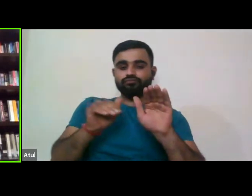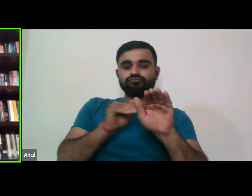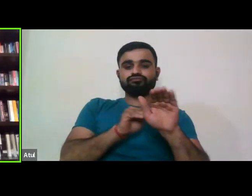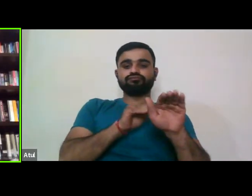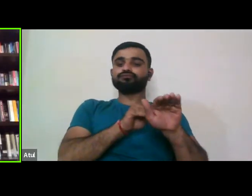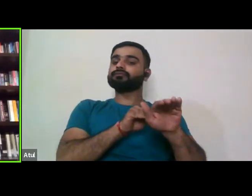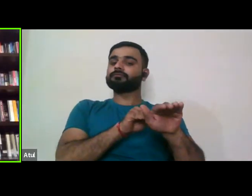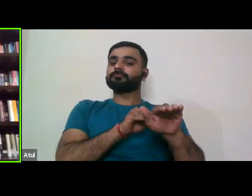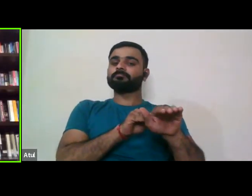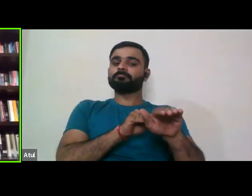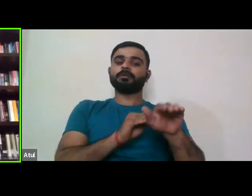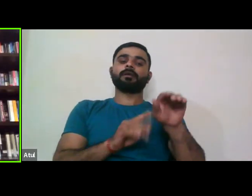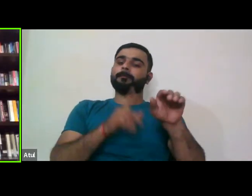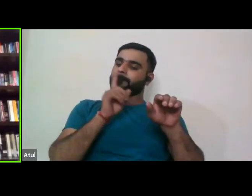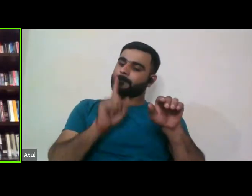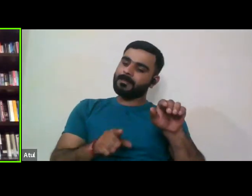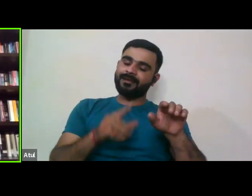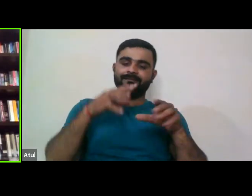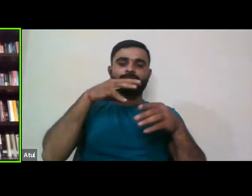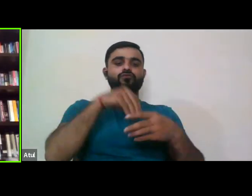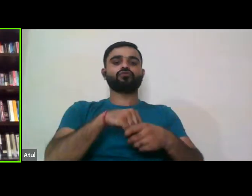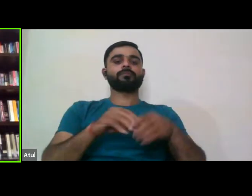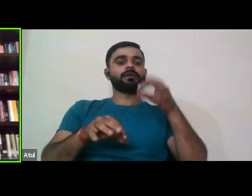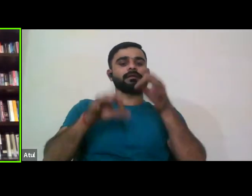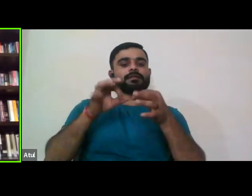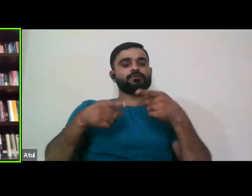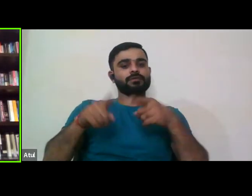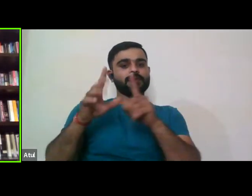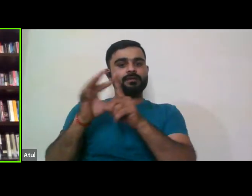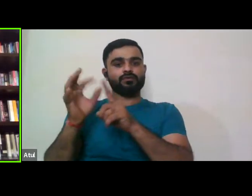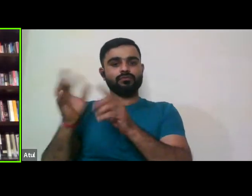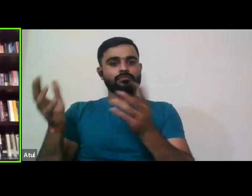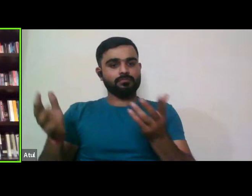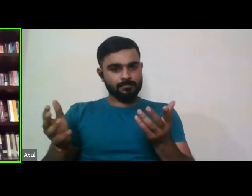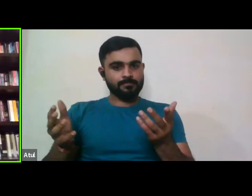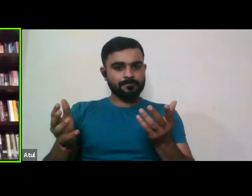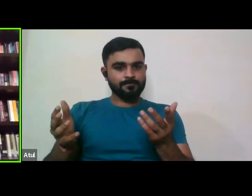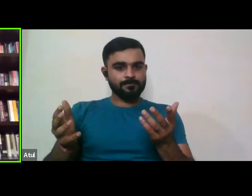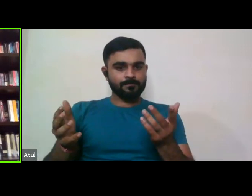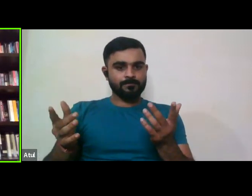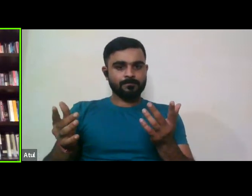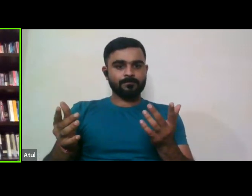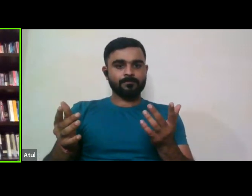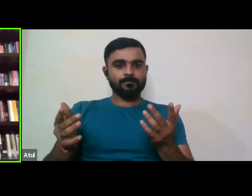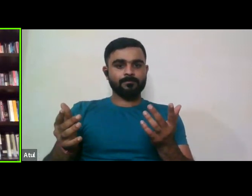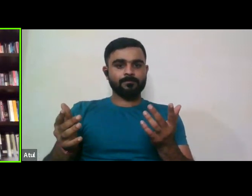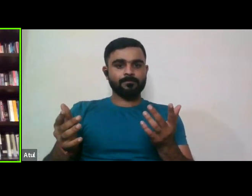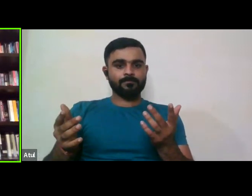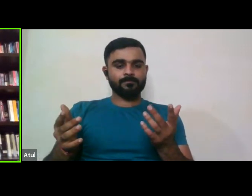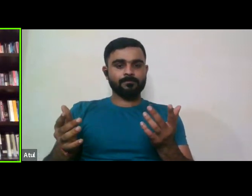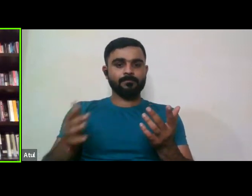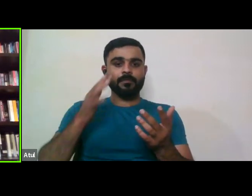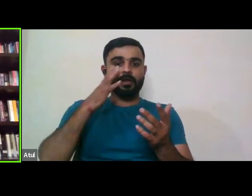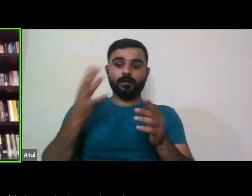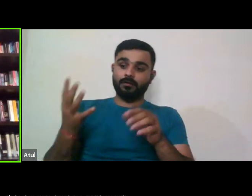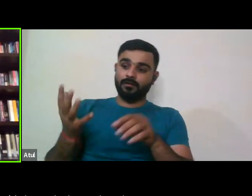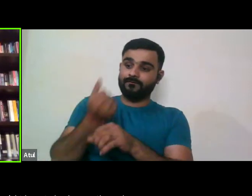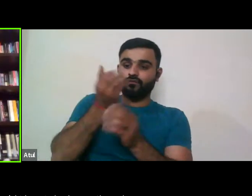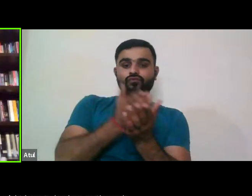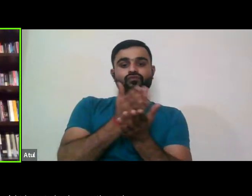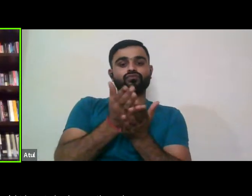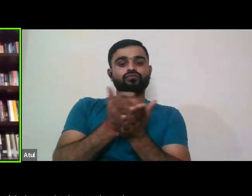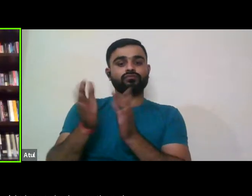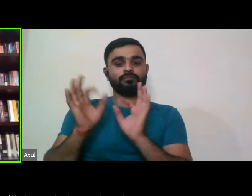this is something that might have to be done on the judicial side, and that's something that's an approach that is available.